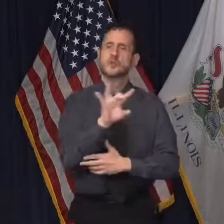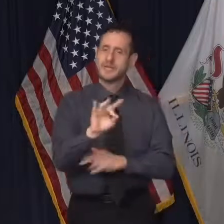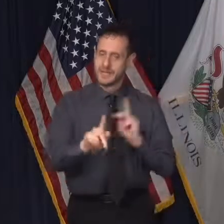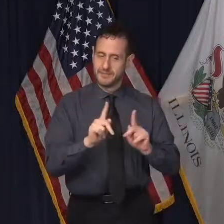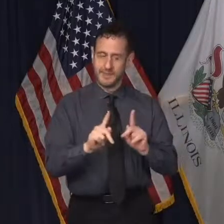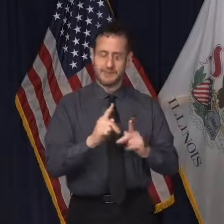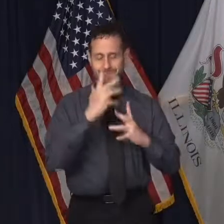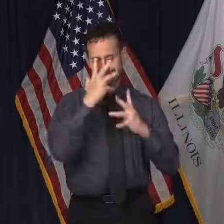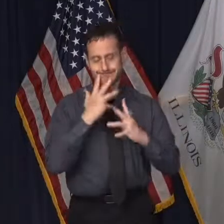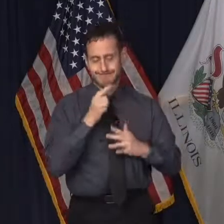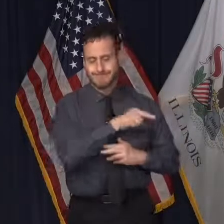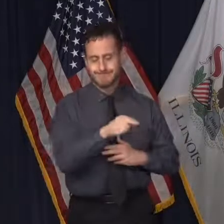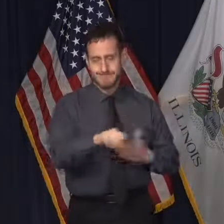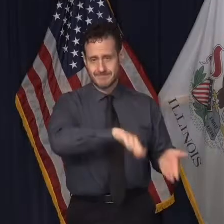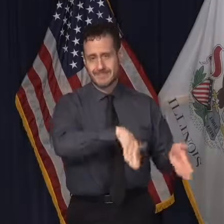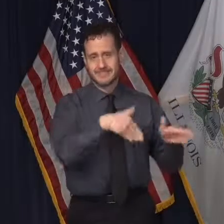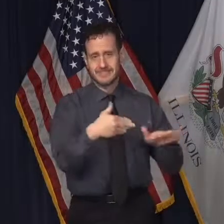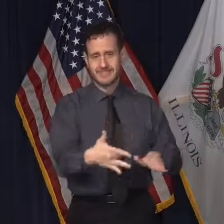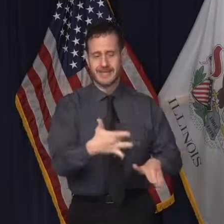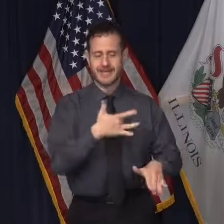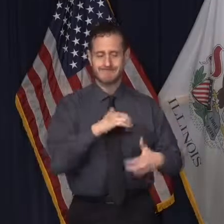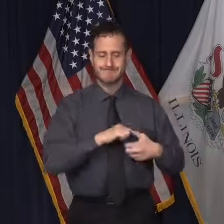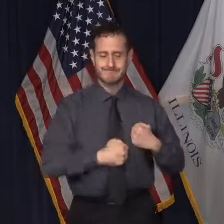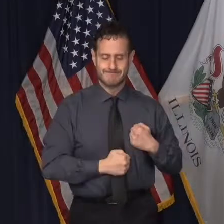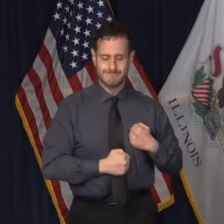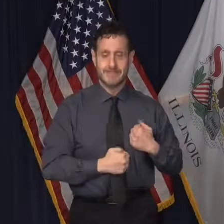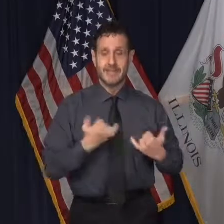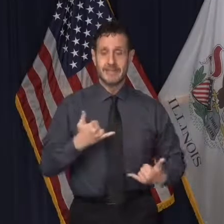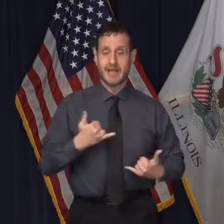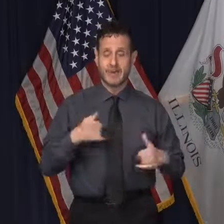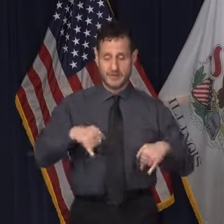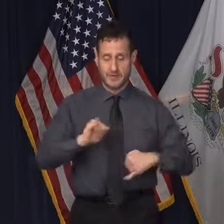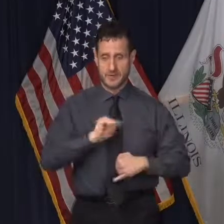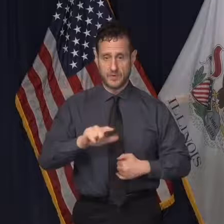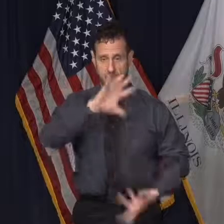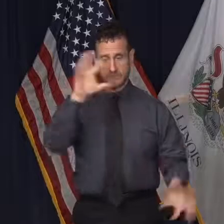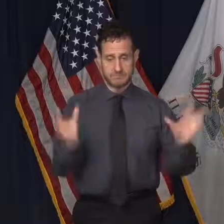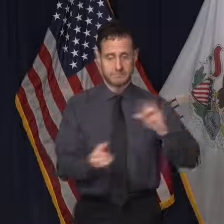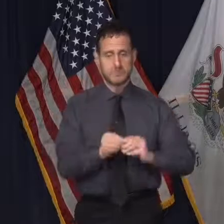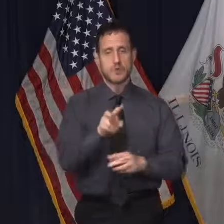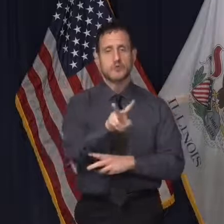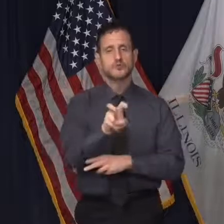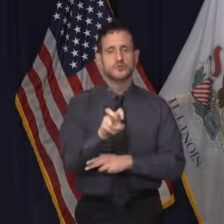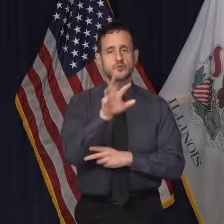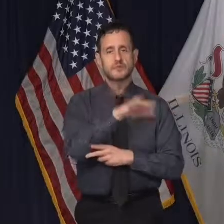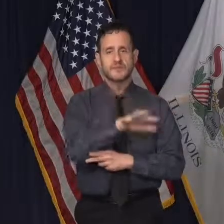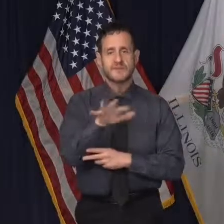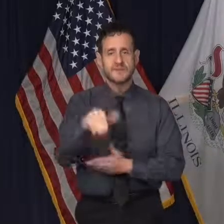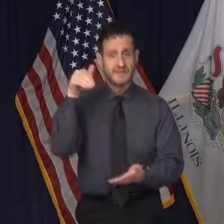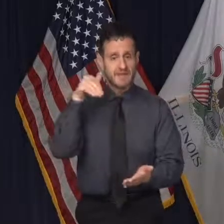on. This brings the total number of individuals in Illinois to